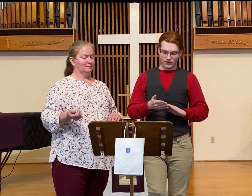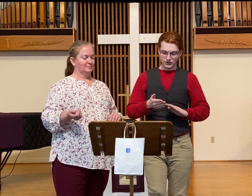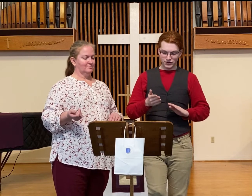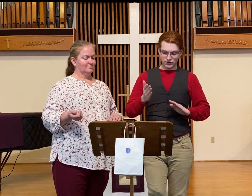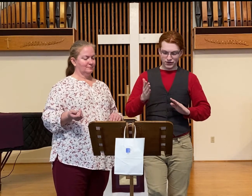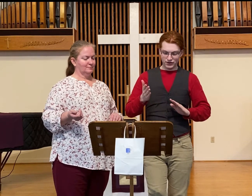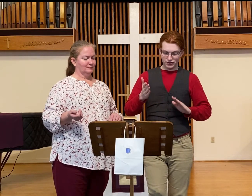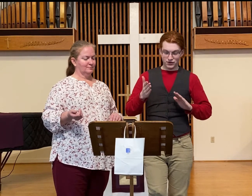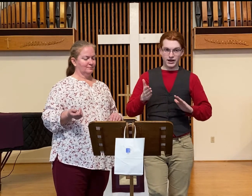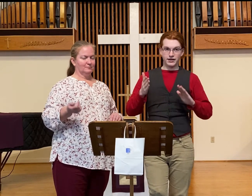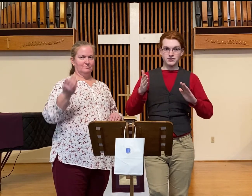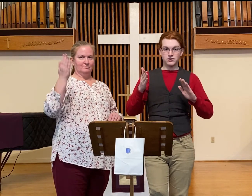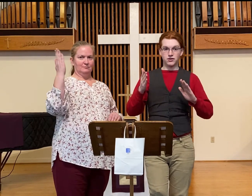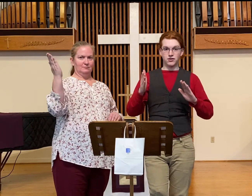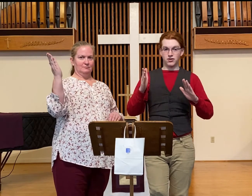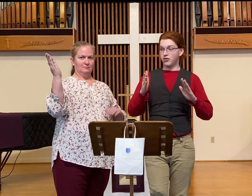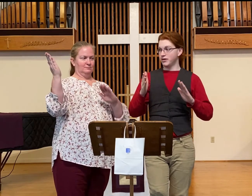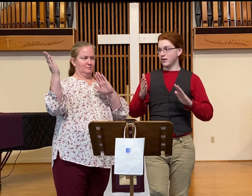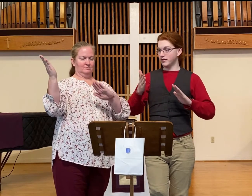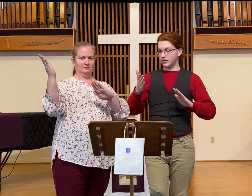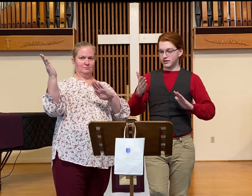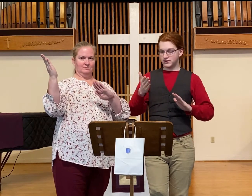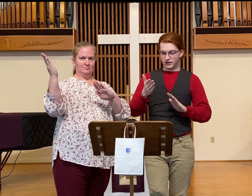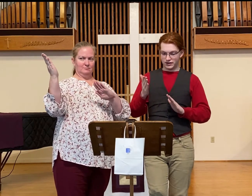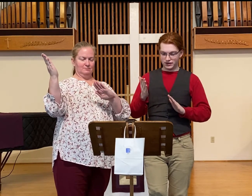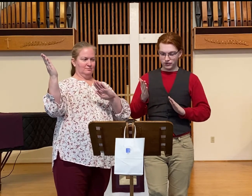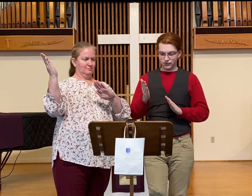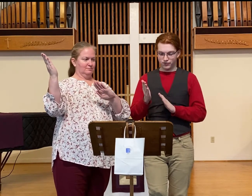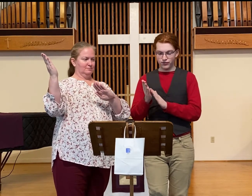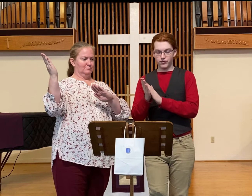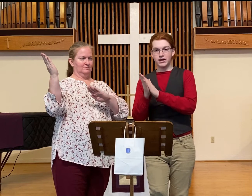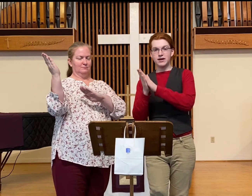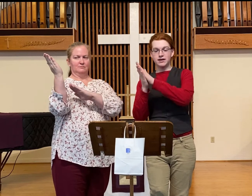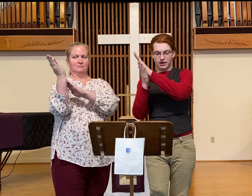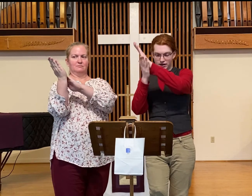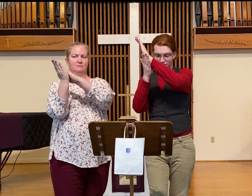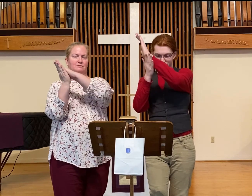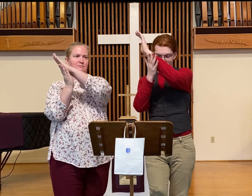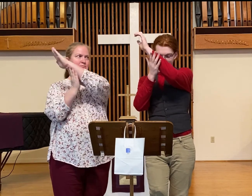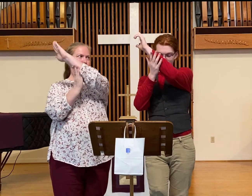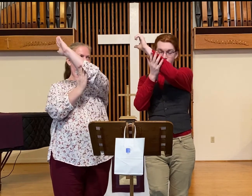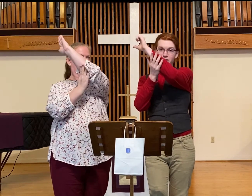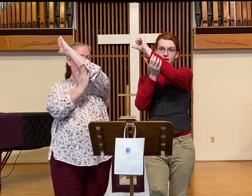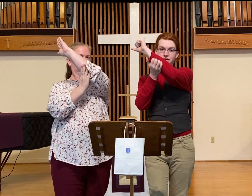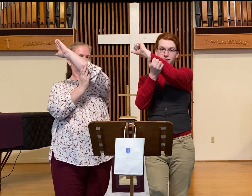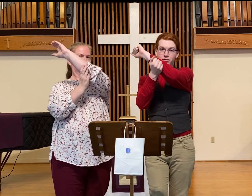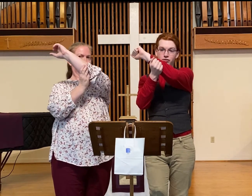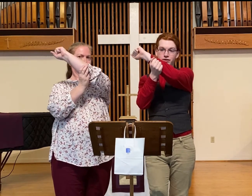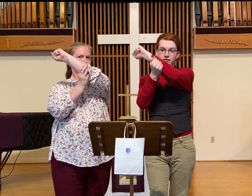So your hands are open like this, and then you bring it up, you make them both into fists,